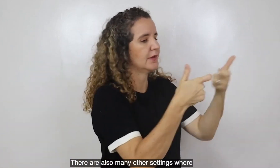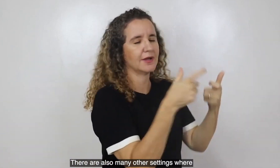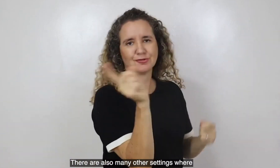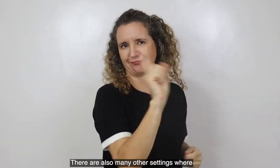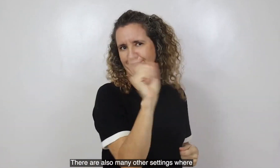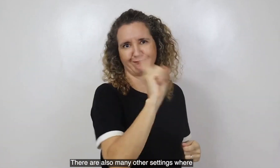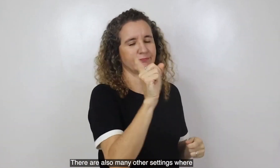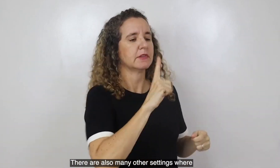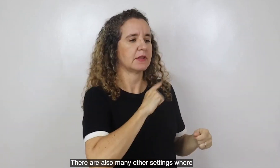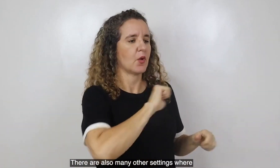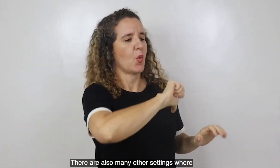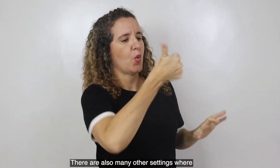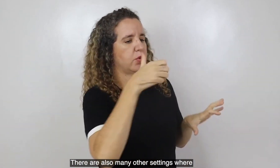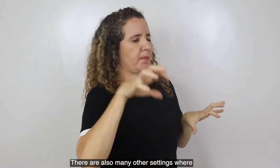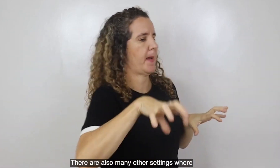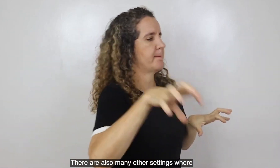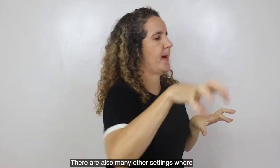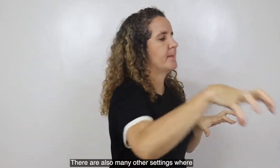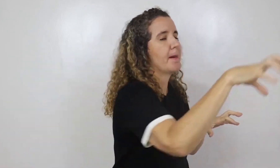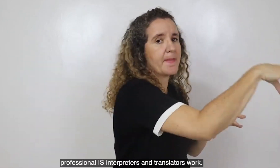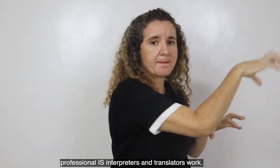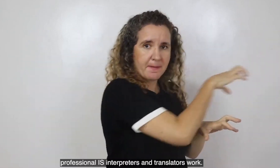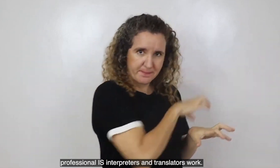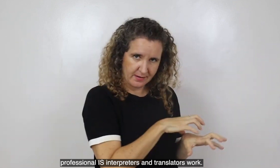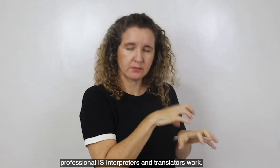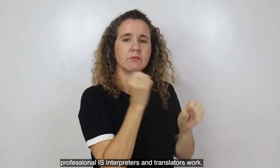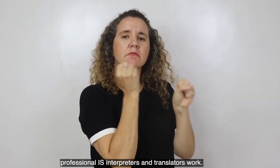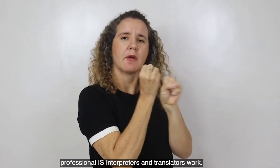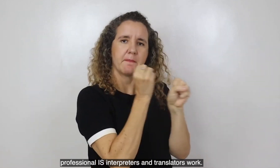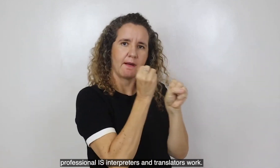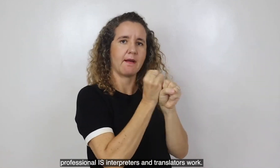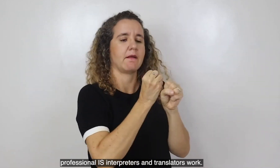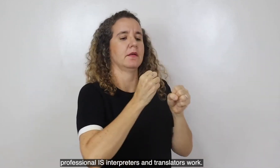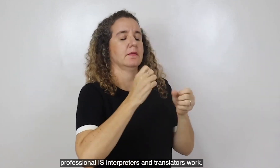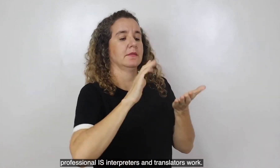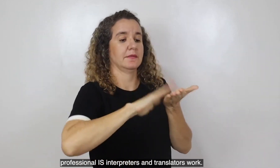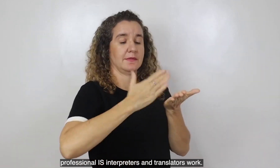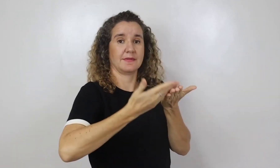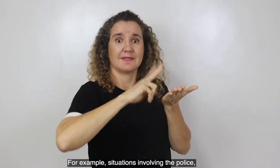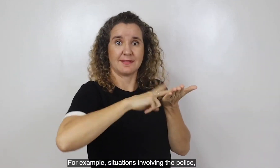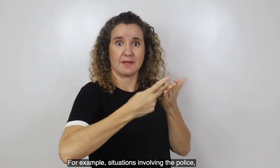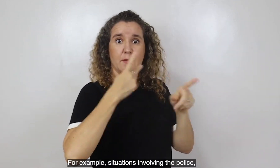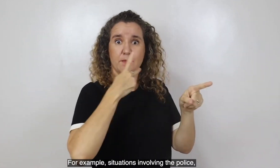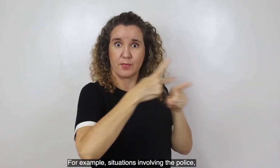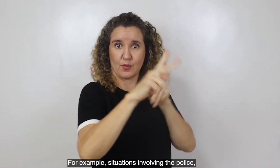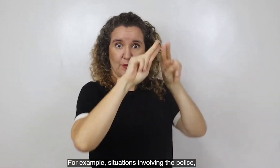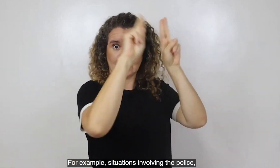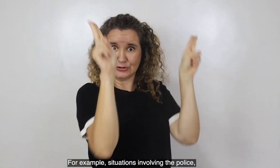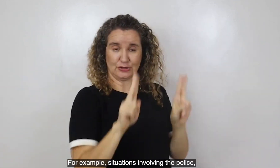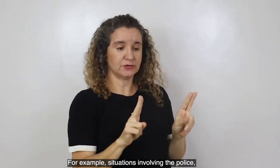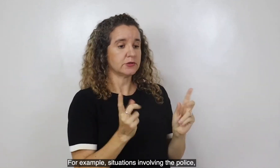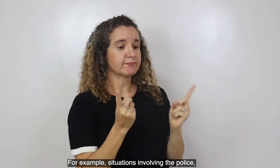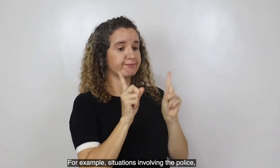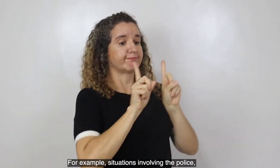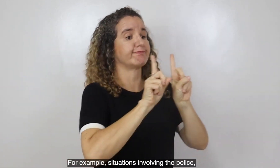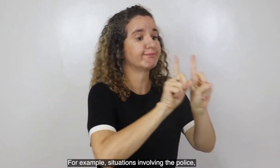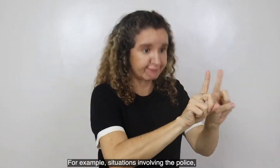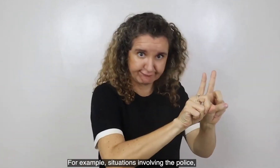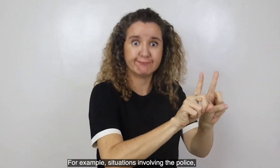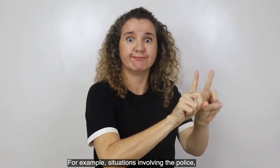many other settings where professional IS interpreters and translators work. For example, situations involving